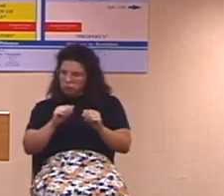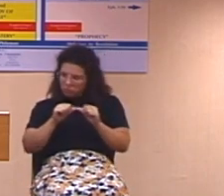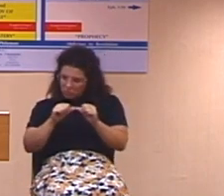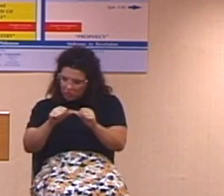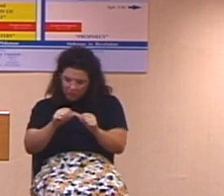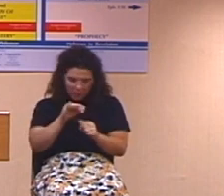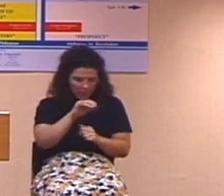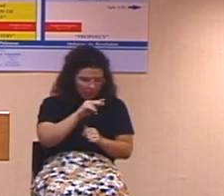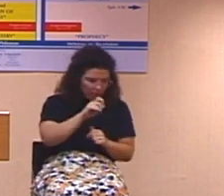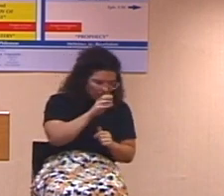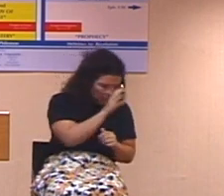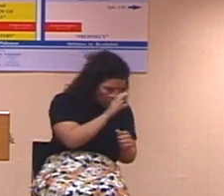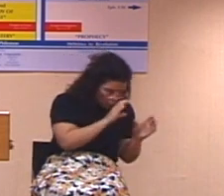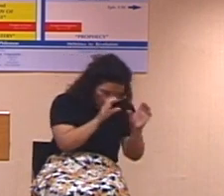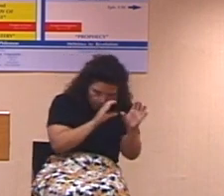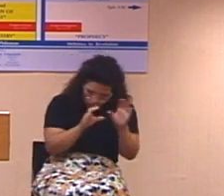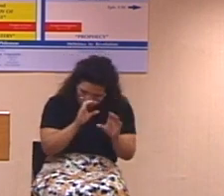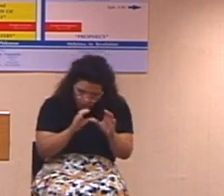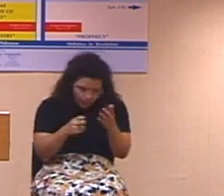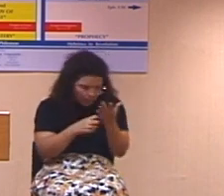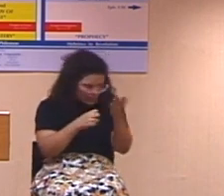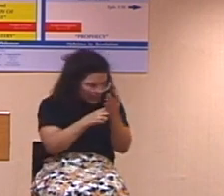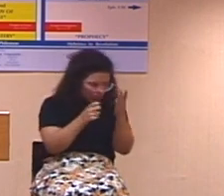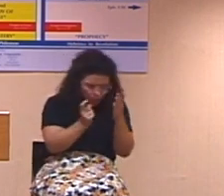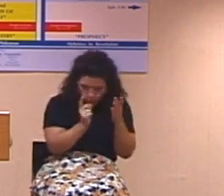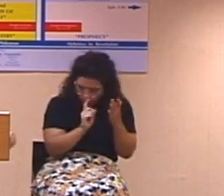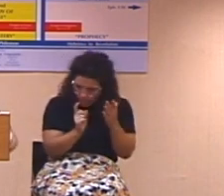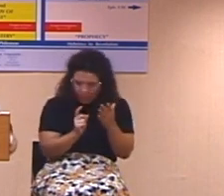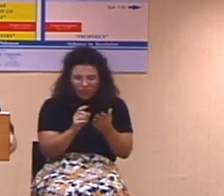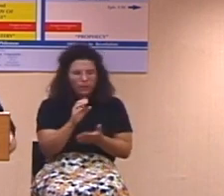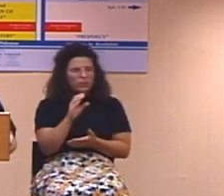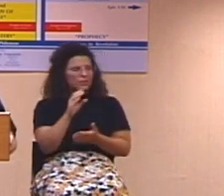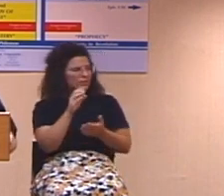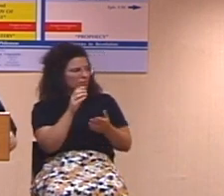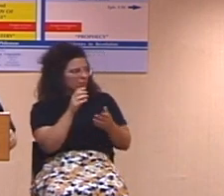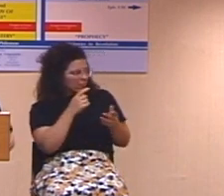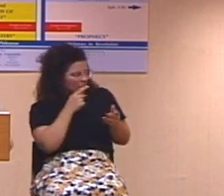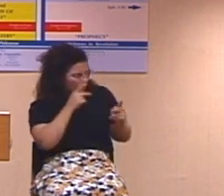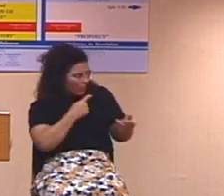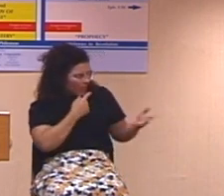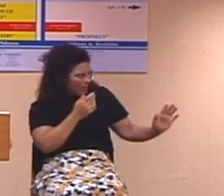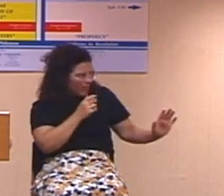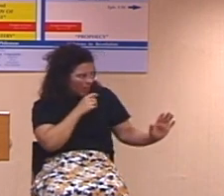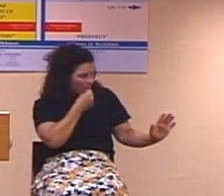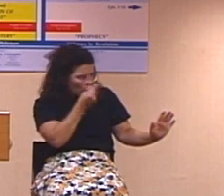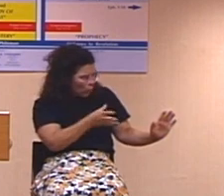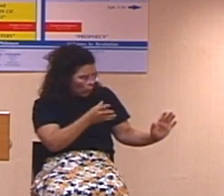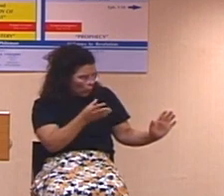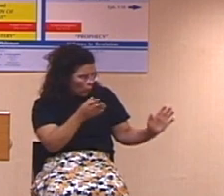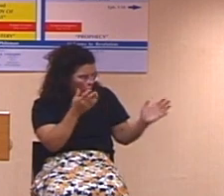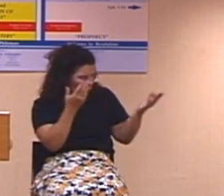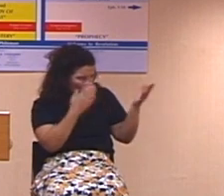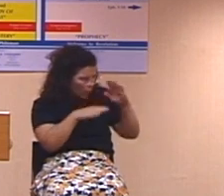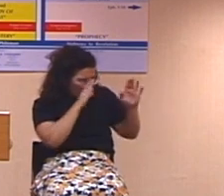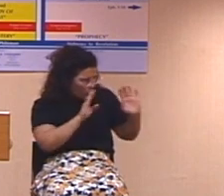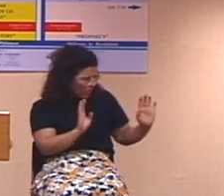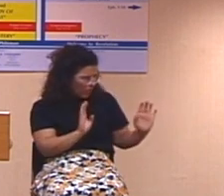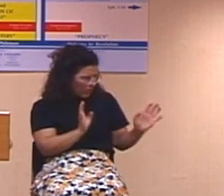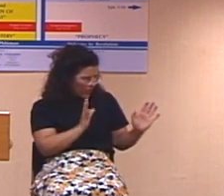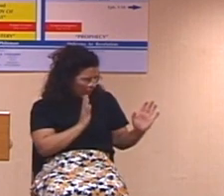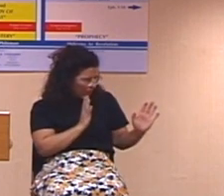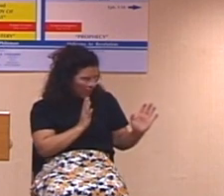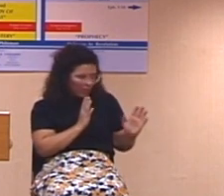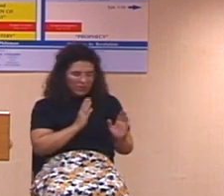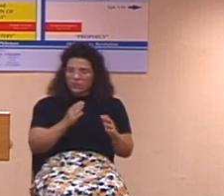floor looking for his ticket stub. The conductor sees him, goes, Dr. Einstein, don't worry about it. He goes, young man,